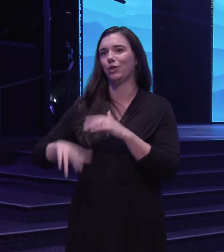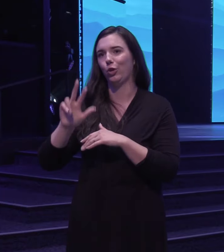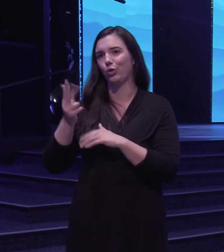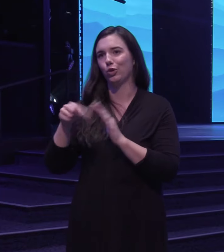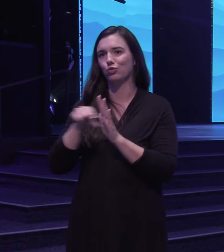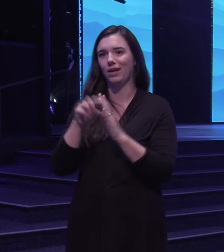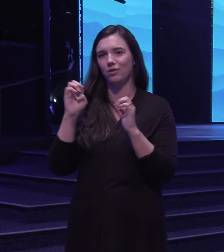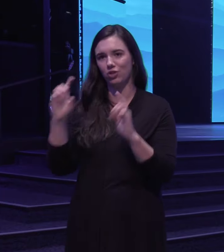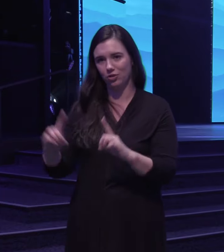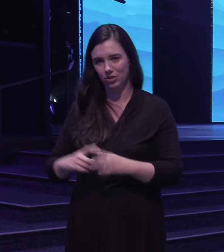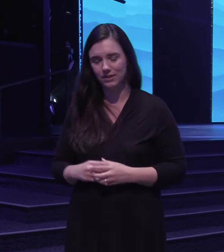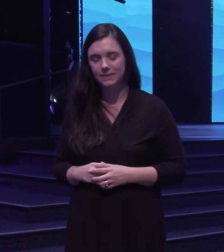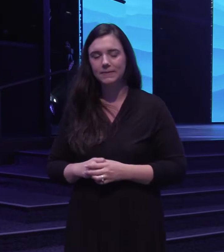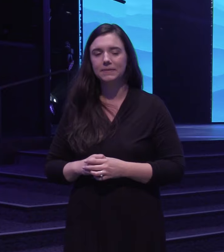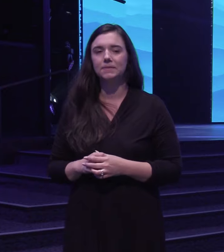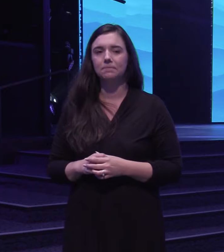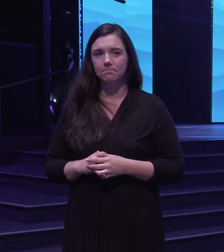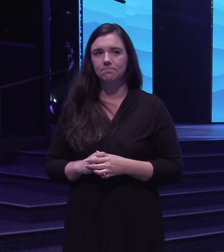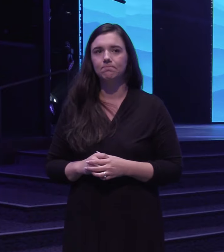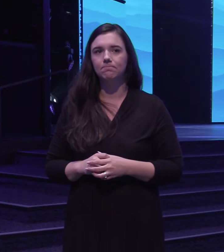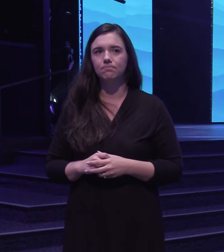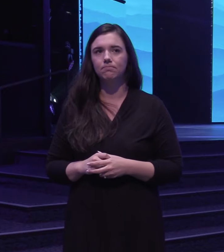education, and